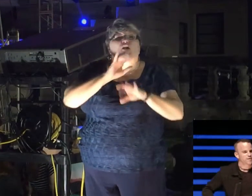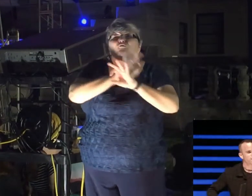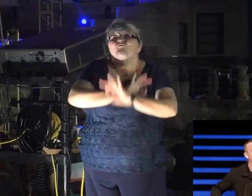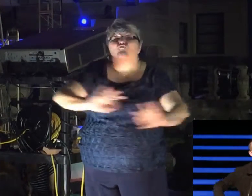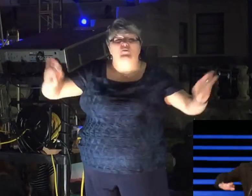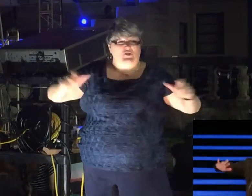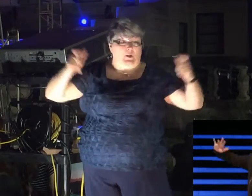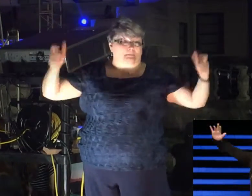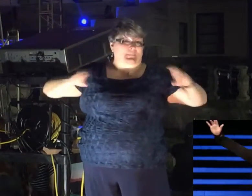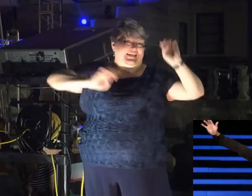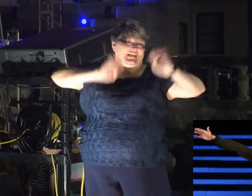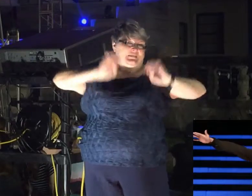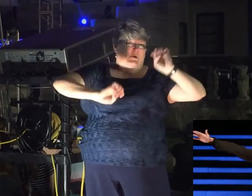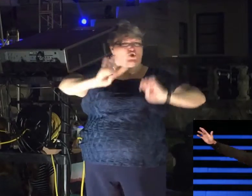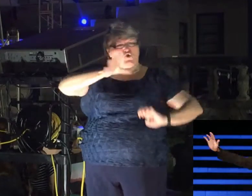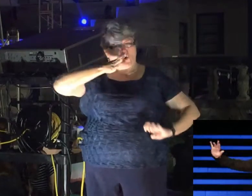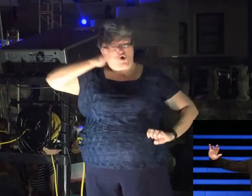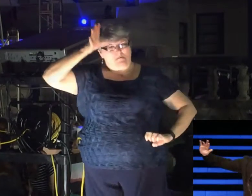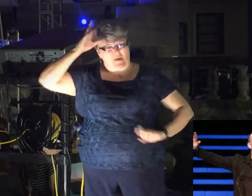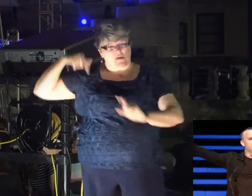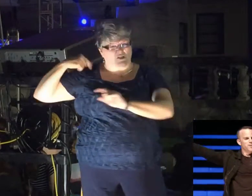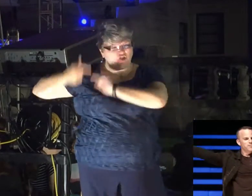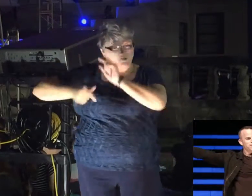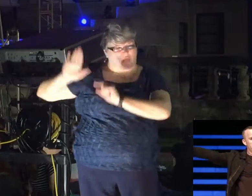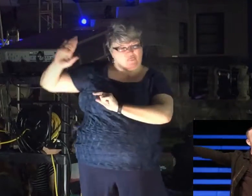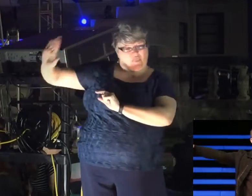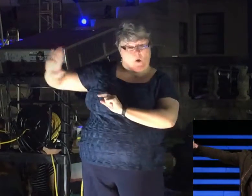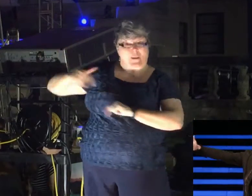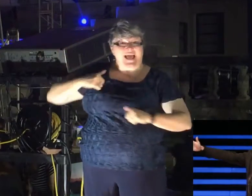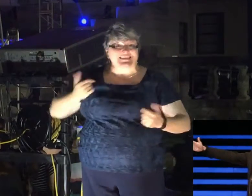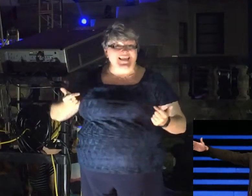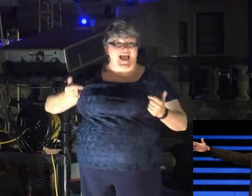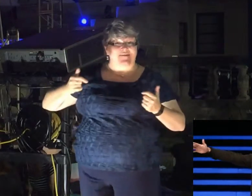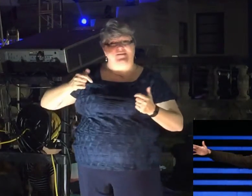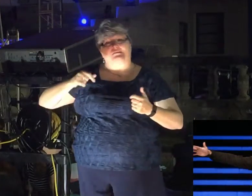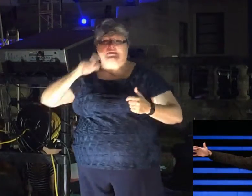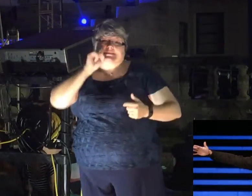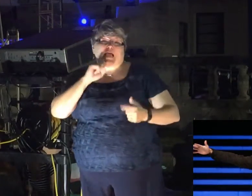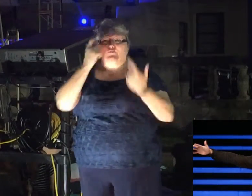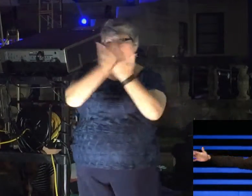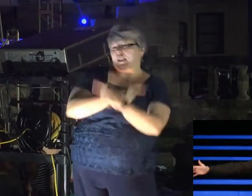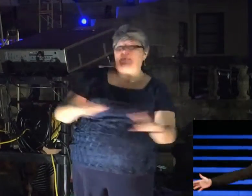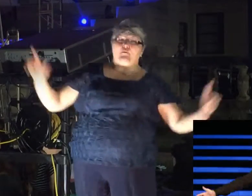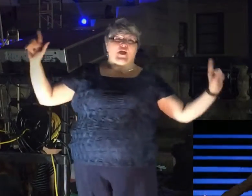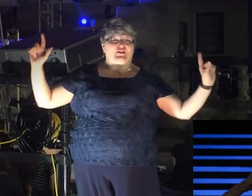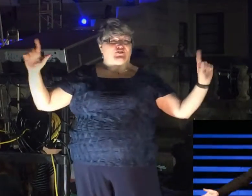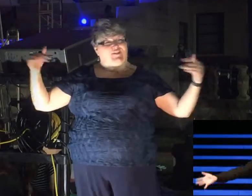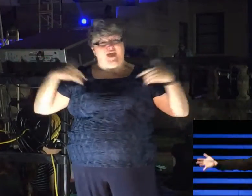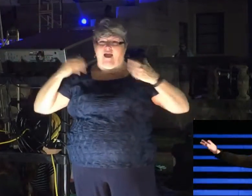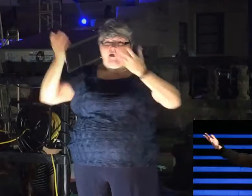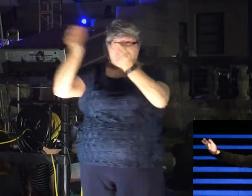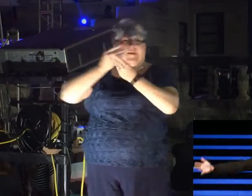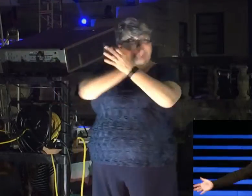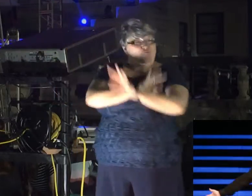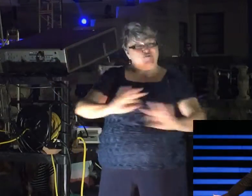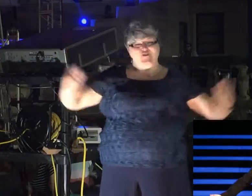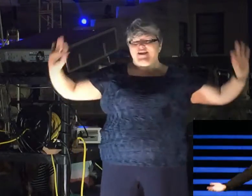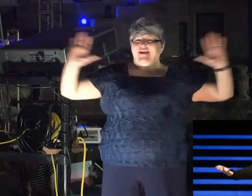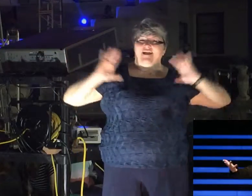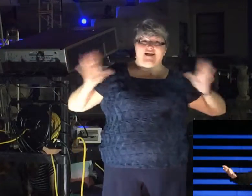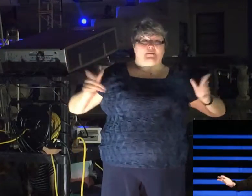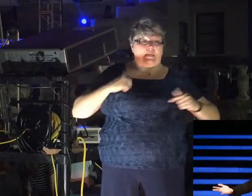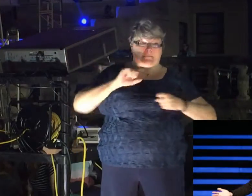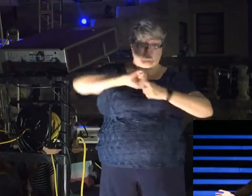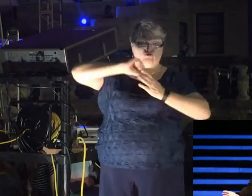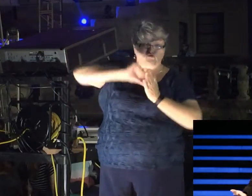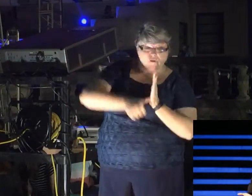freedom sexually, which was a big experiment, mainly your parents' generation. Let's have sexual liberation, this liberation that was brought to